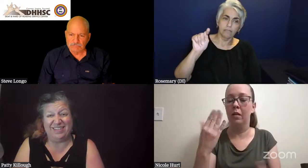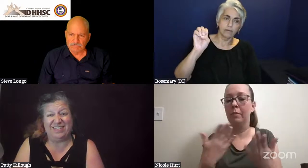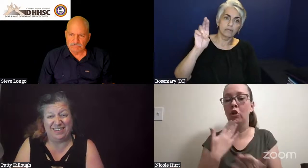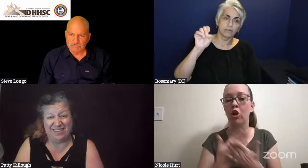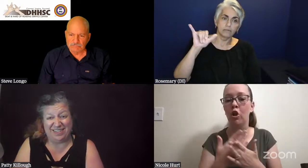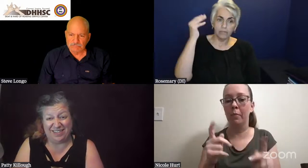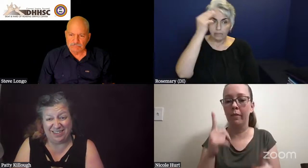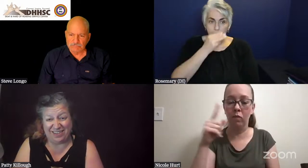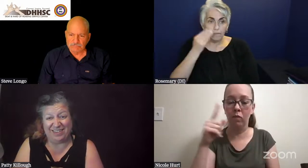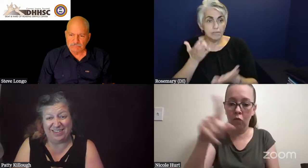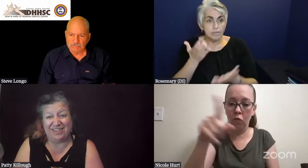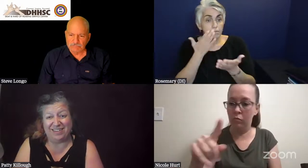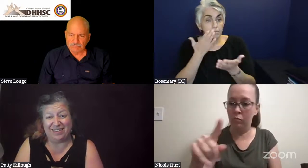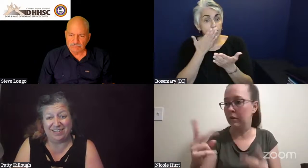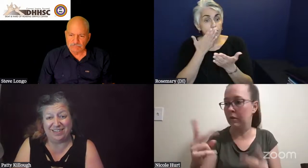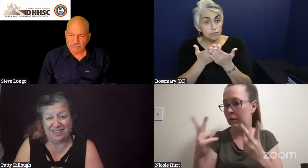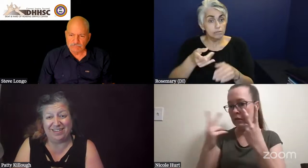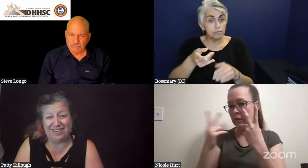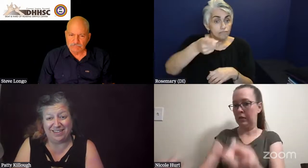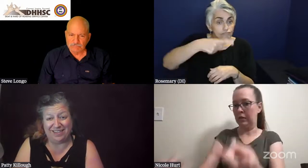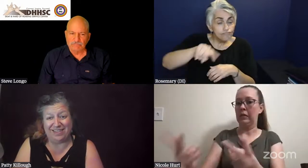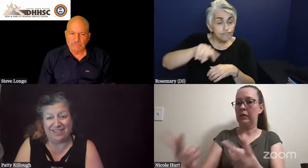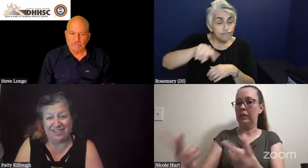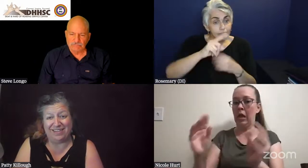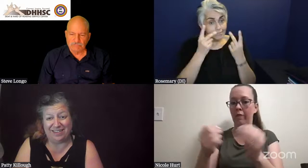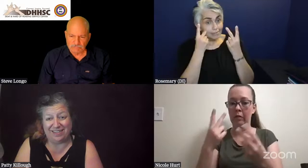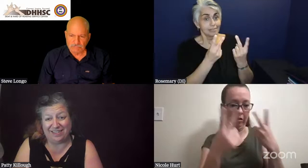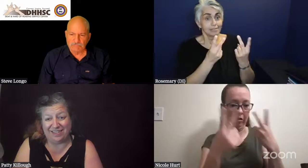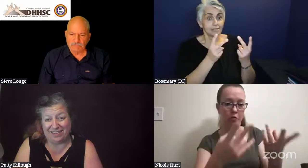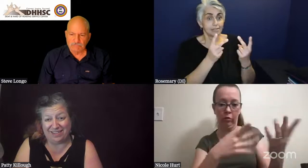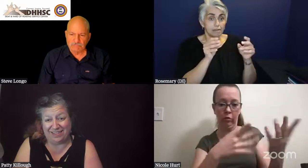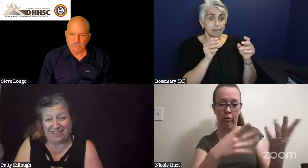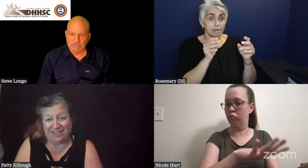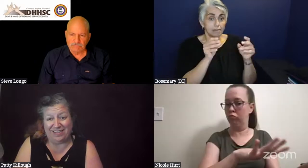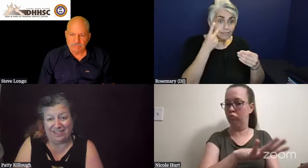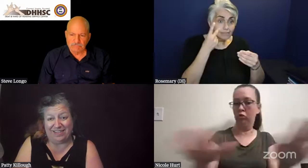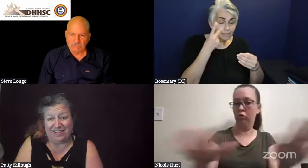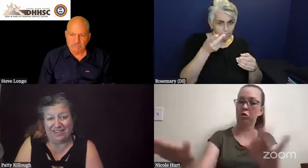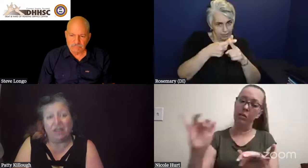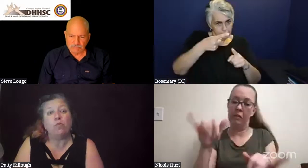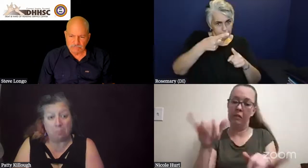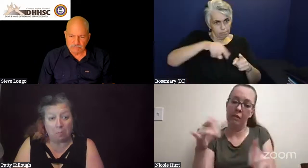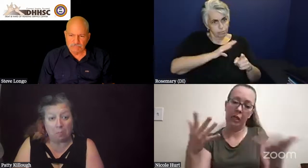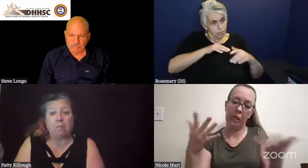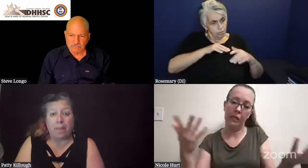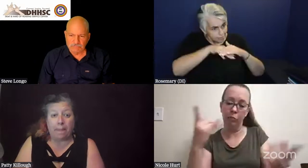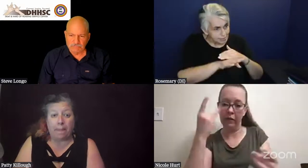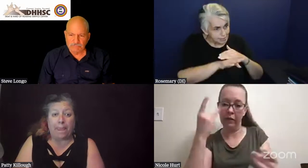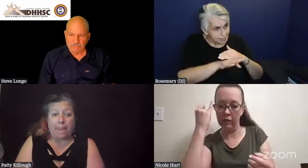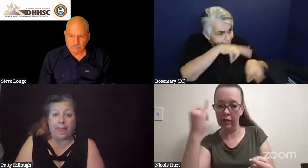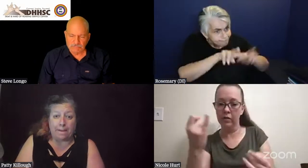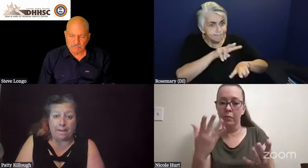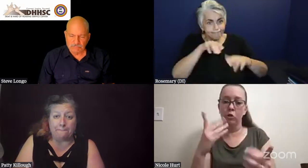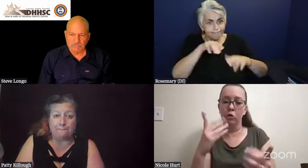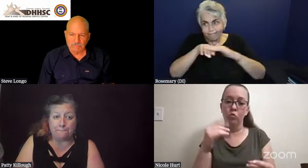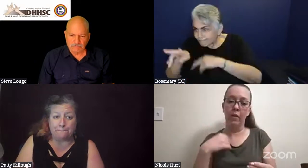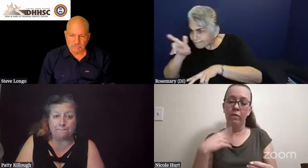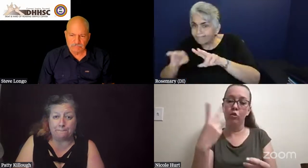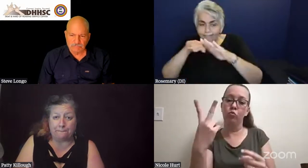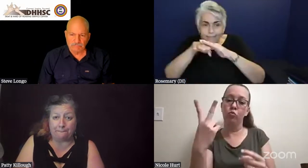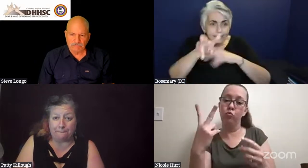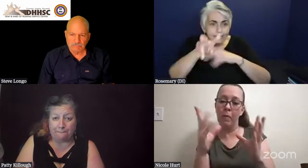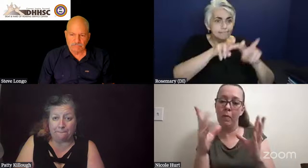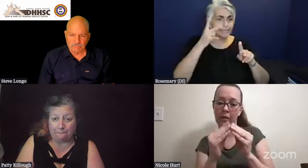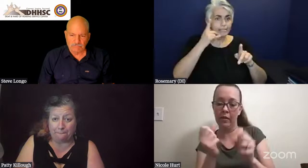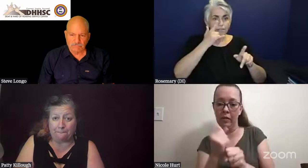far. Monterey is far, but maybe it'd be good if we went and saw the offices there and went